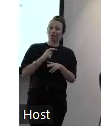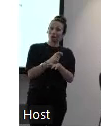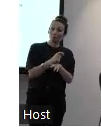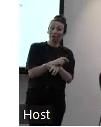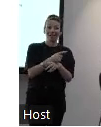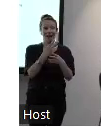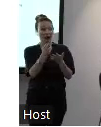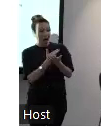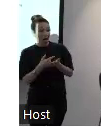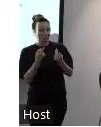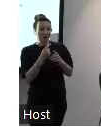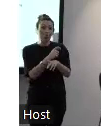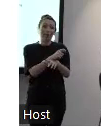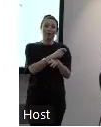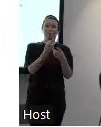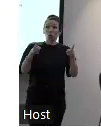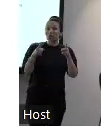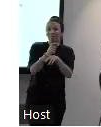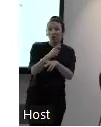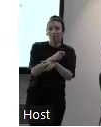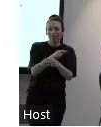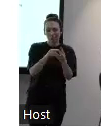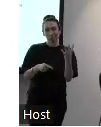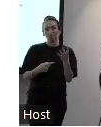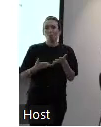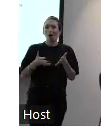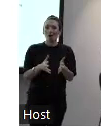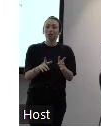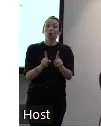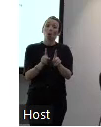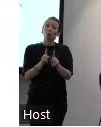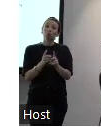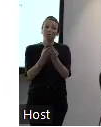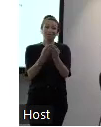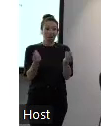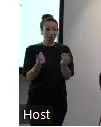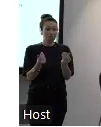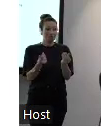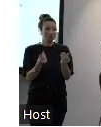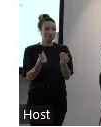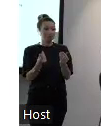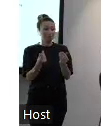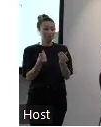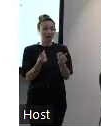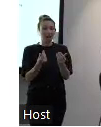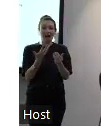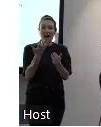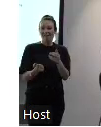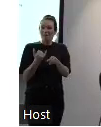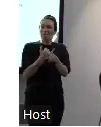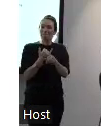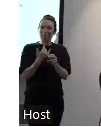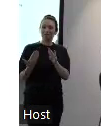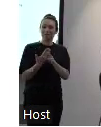music therapy, things like that. And also some limited medical